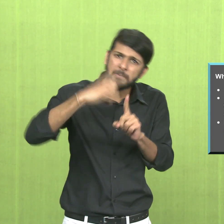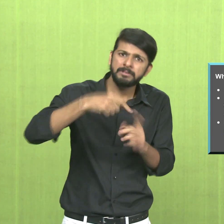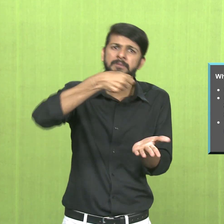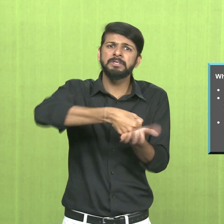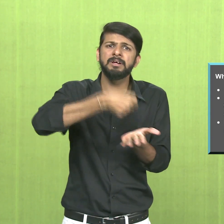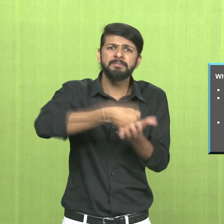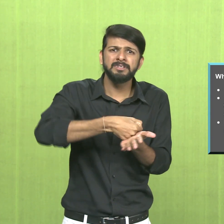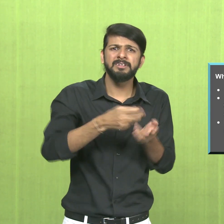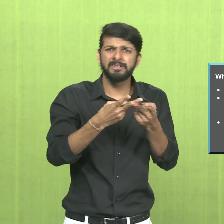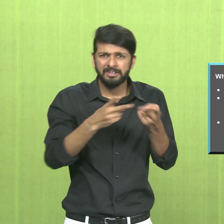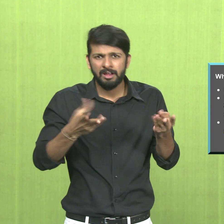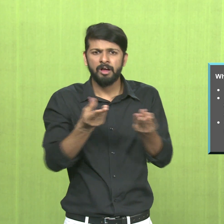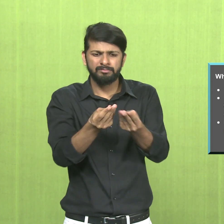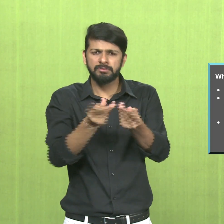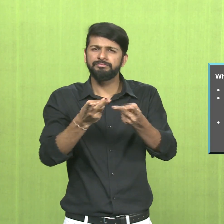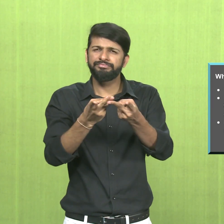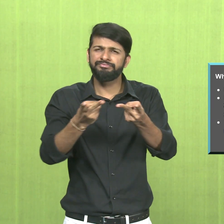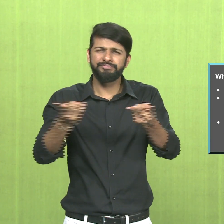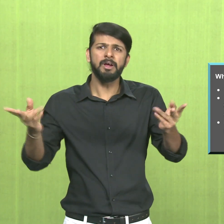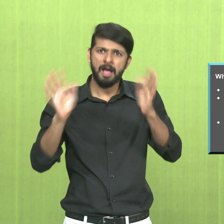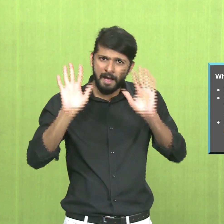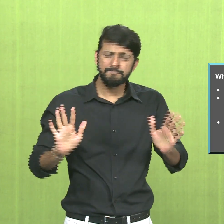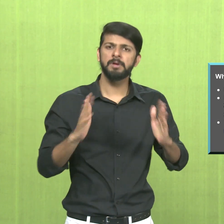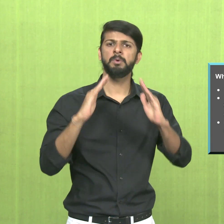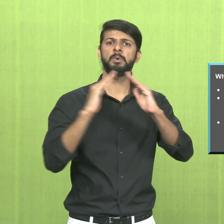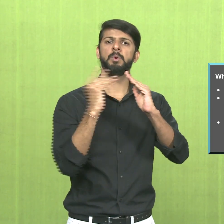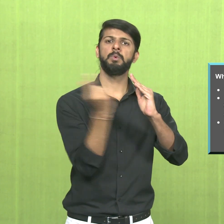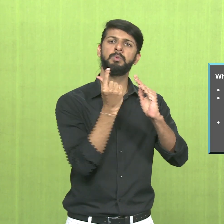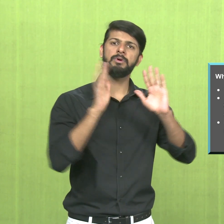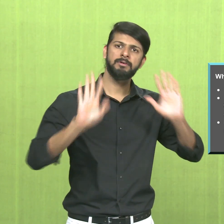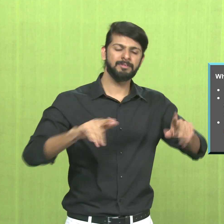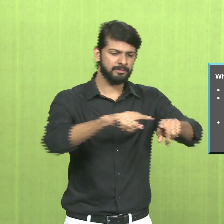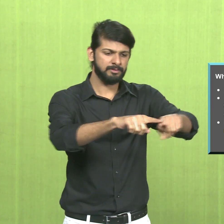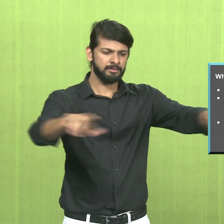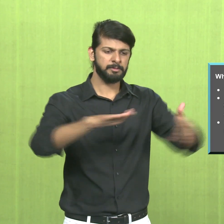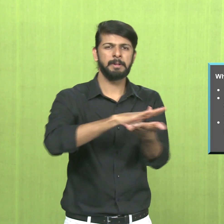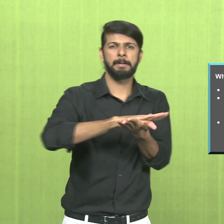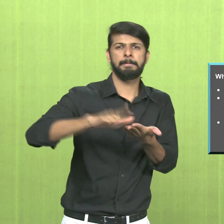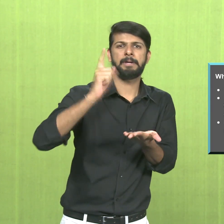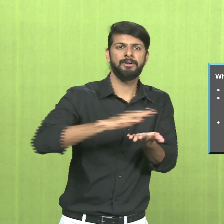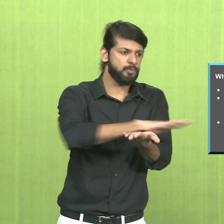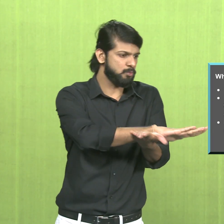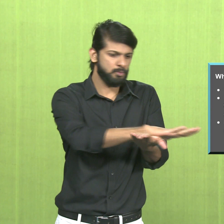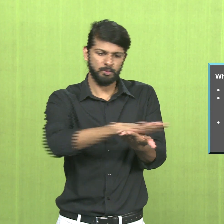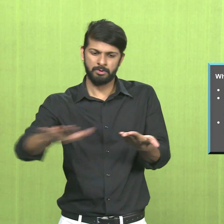and these are available at home. So, things like flour, atta, rice flour, turmeric,